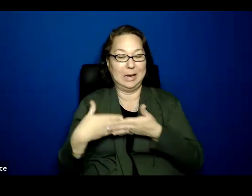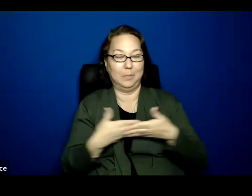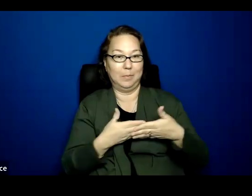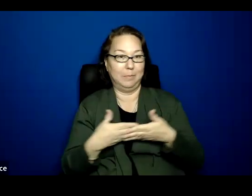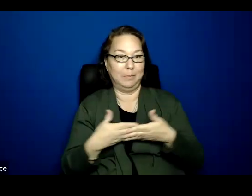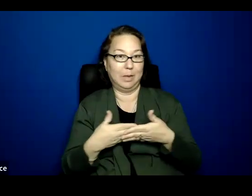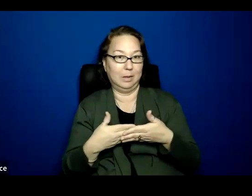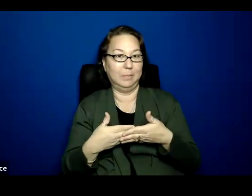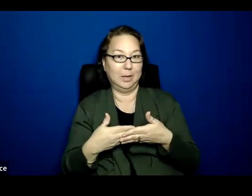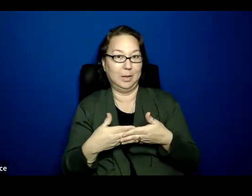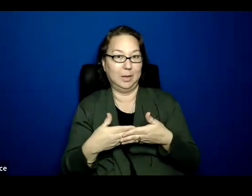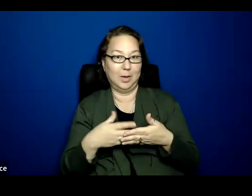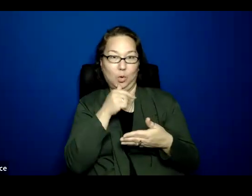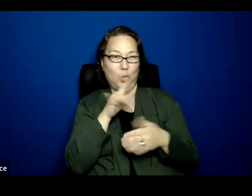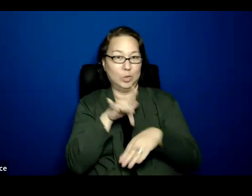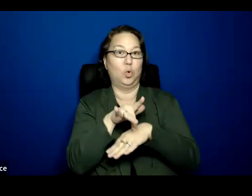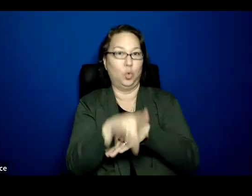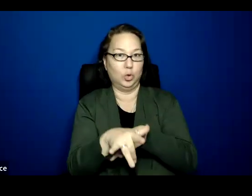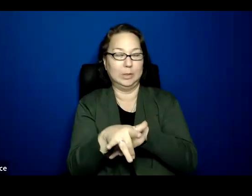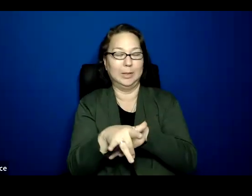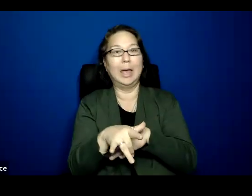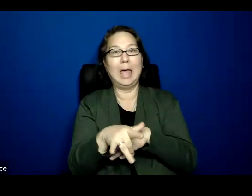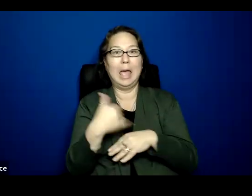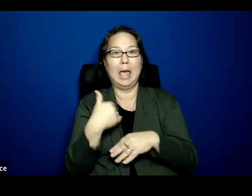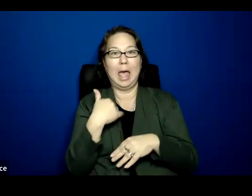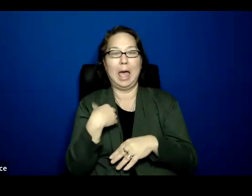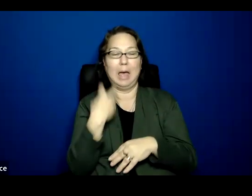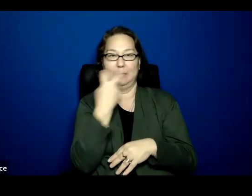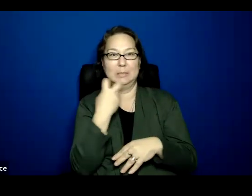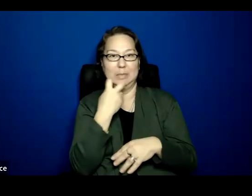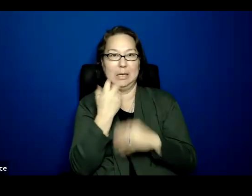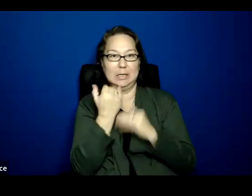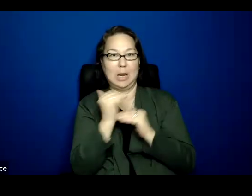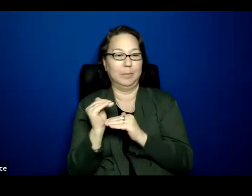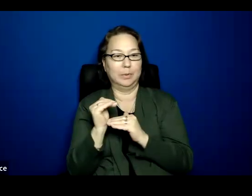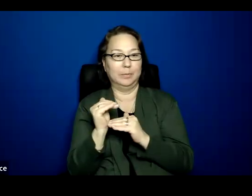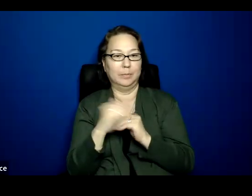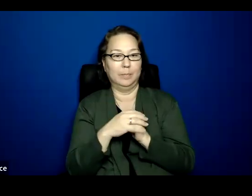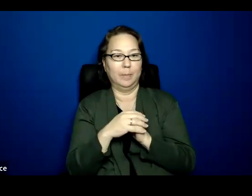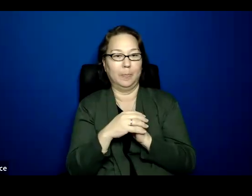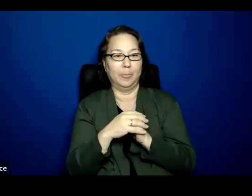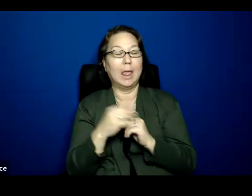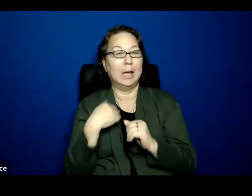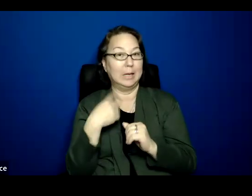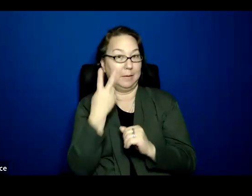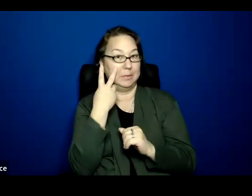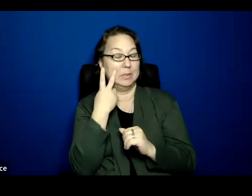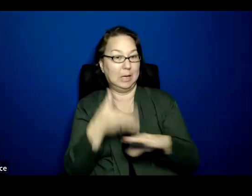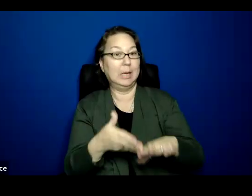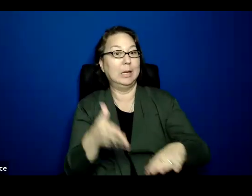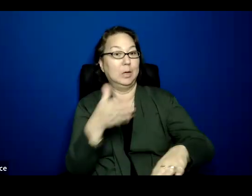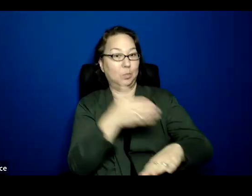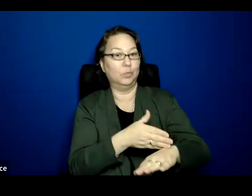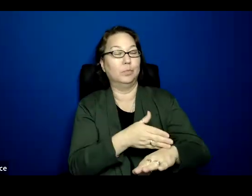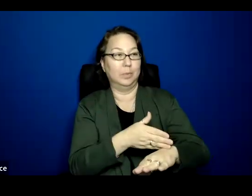speech limit. And I have seen a very much improvement in this first